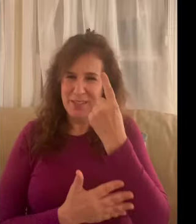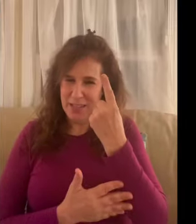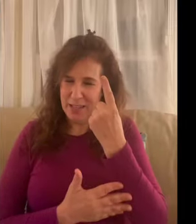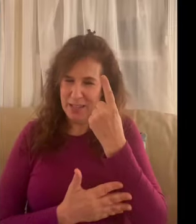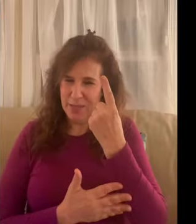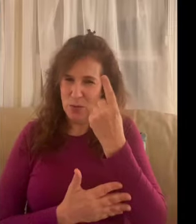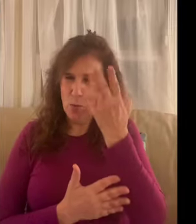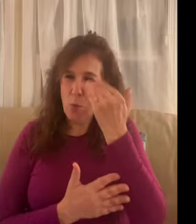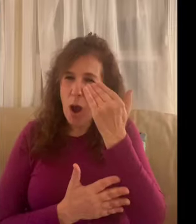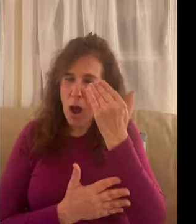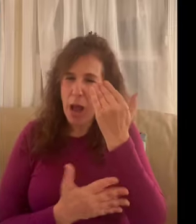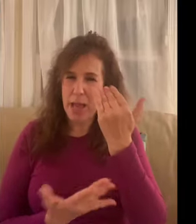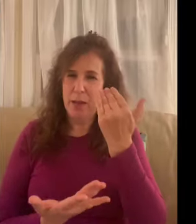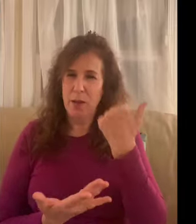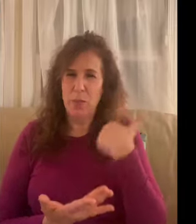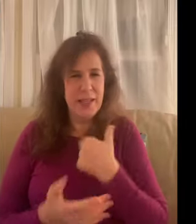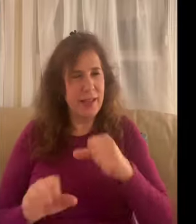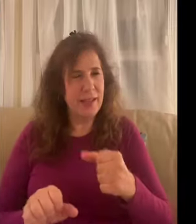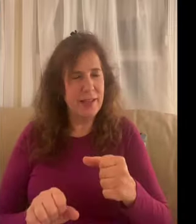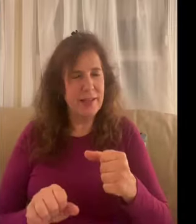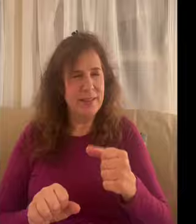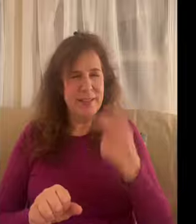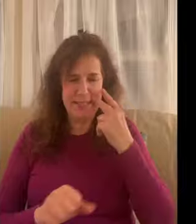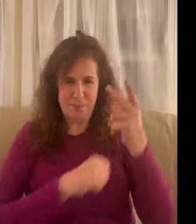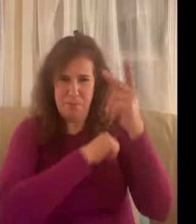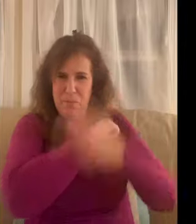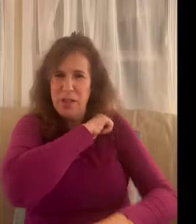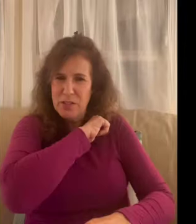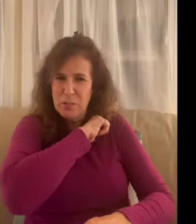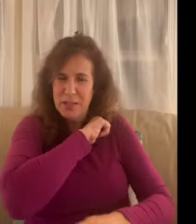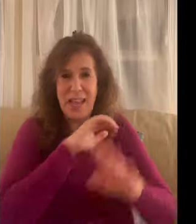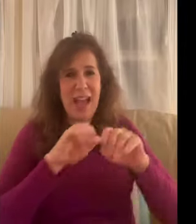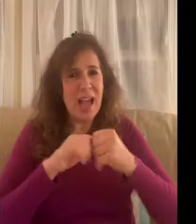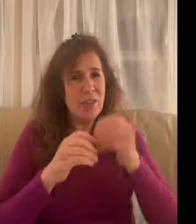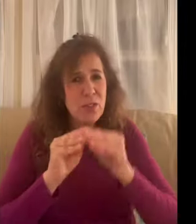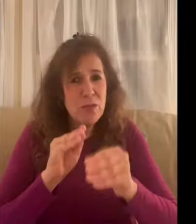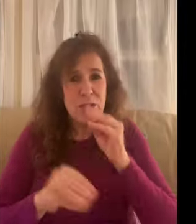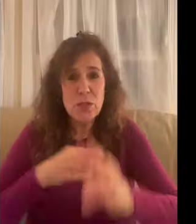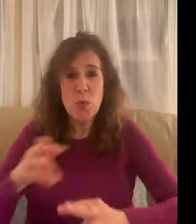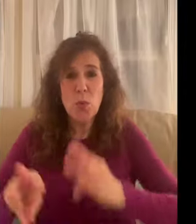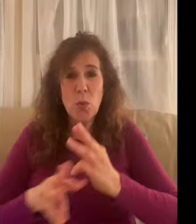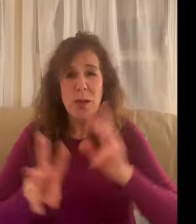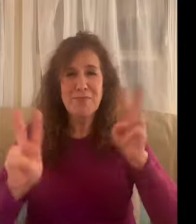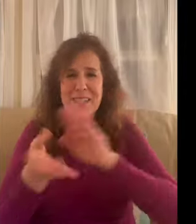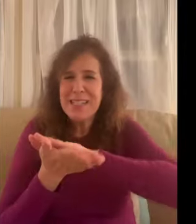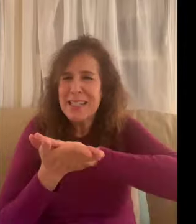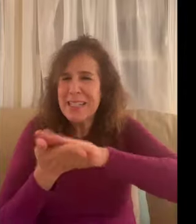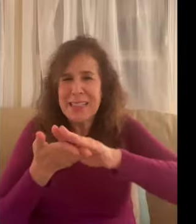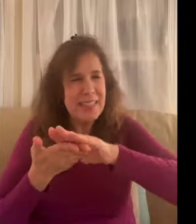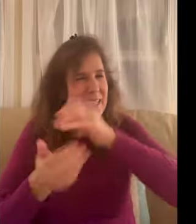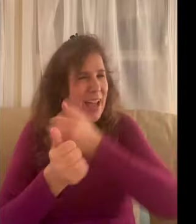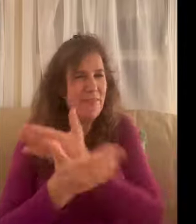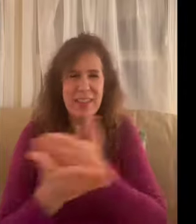meet, the punishment or the way to correct this world is kind of to clean the slate and